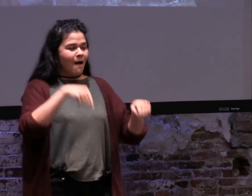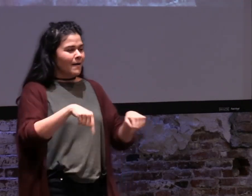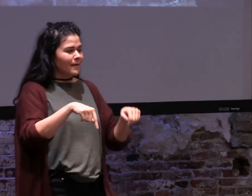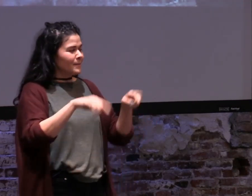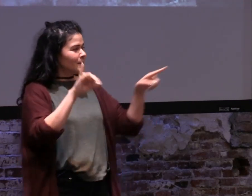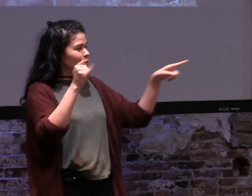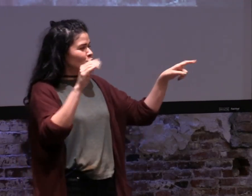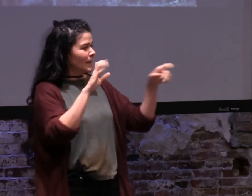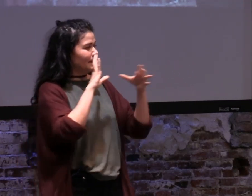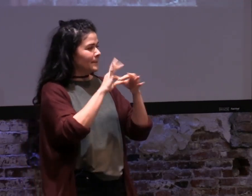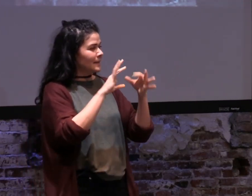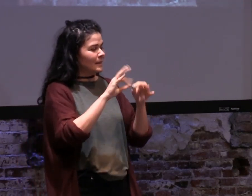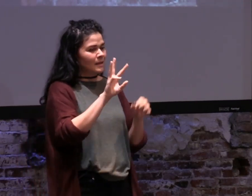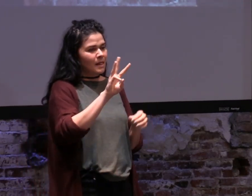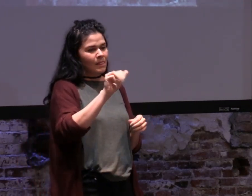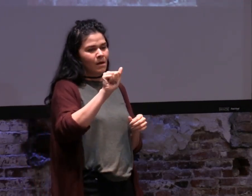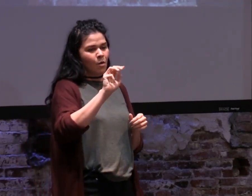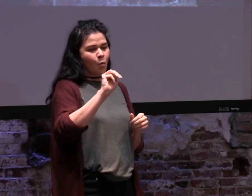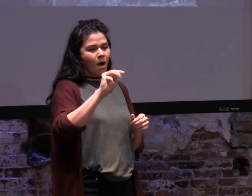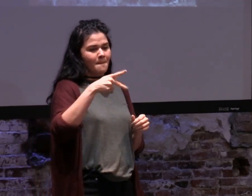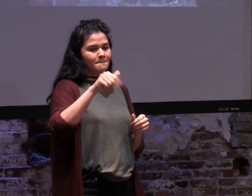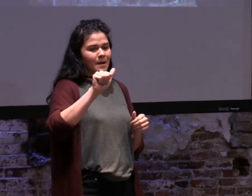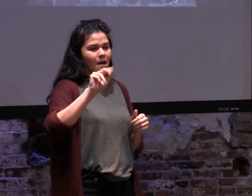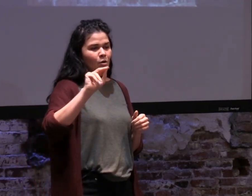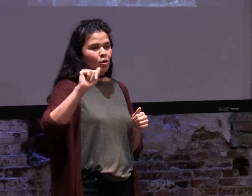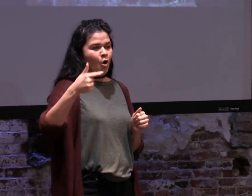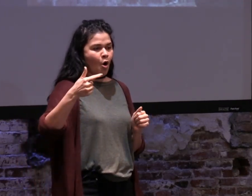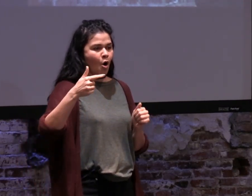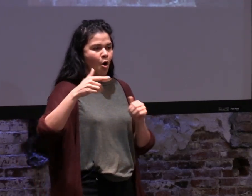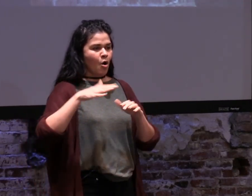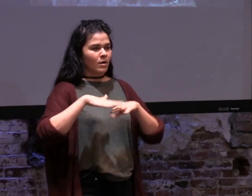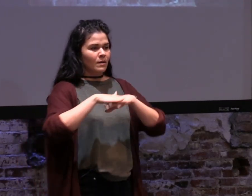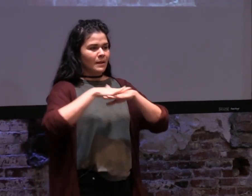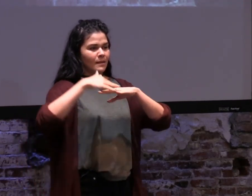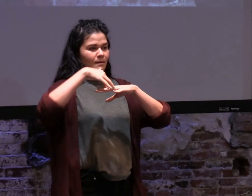Remember who taught you and where that information came from.